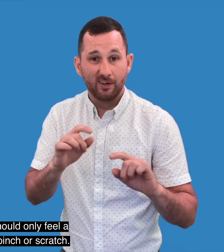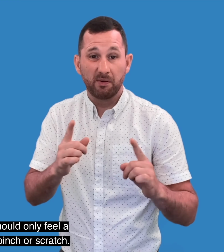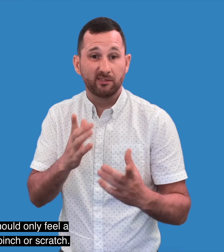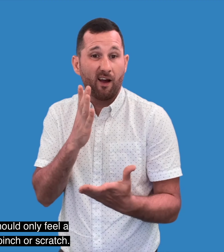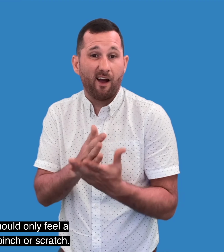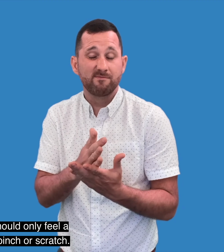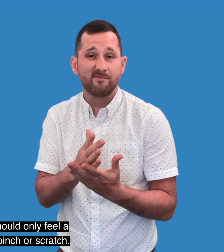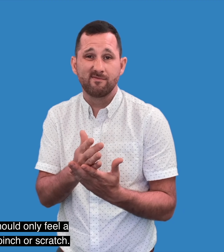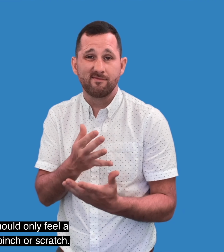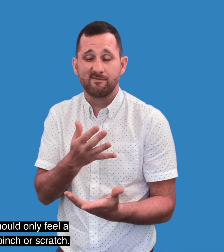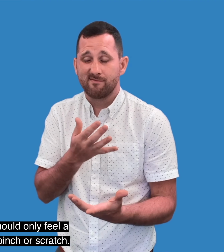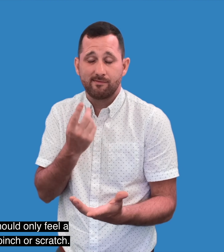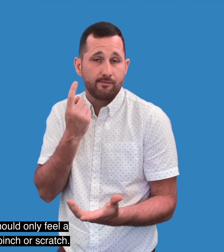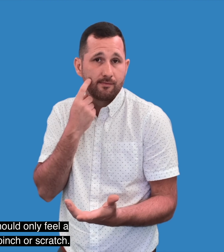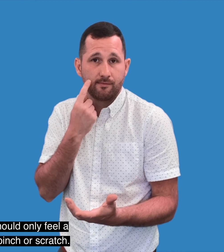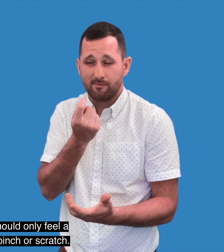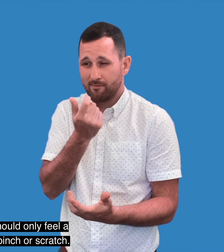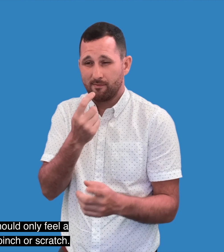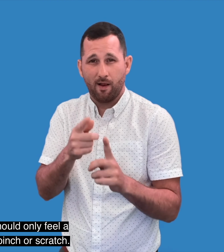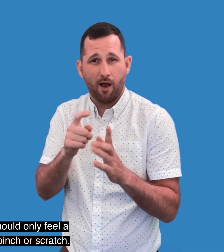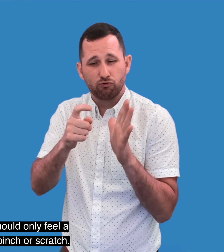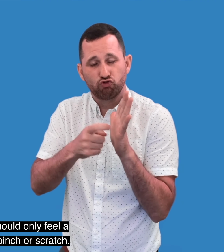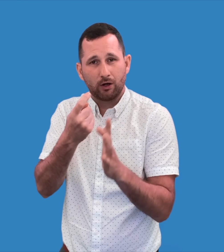feel a small pinch or scratch.